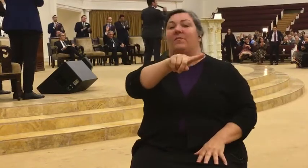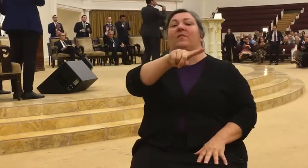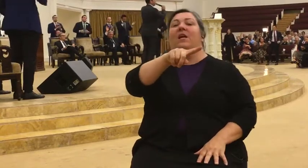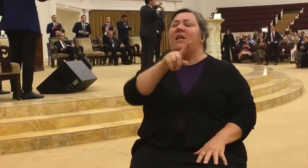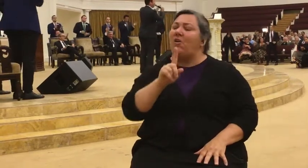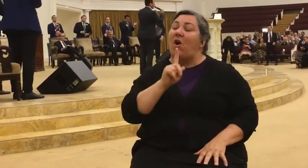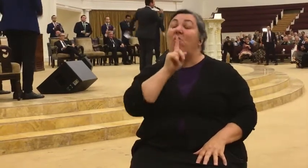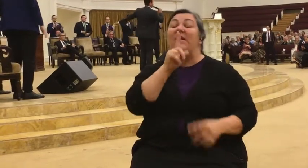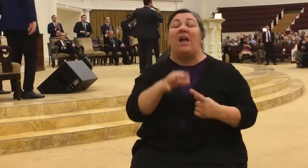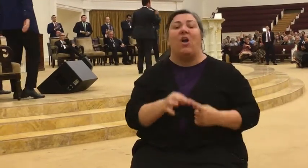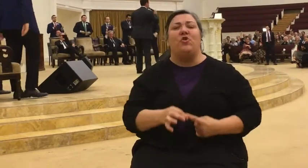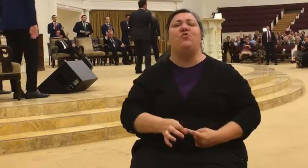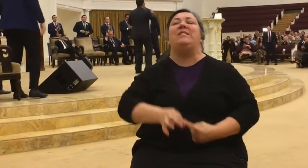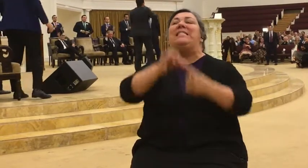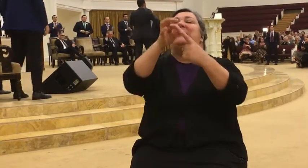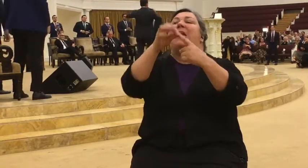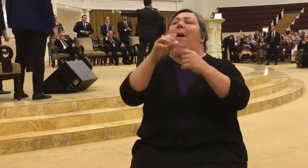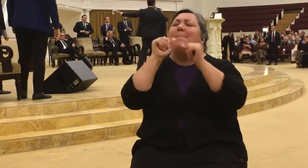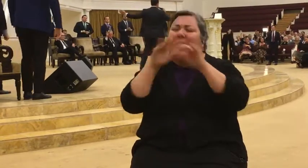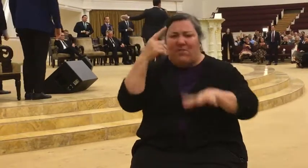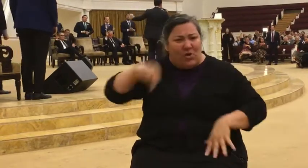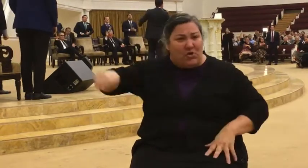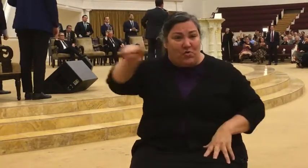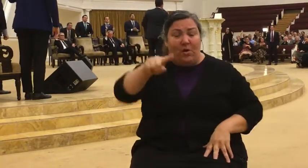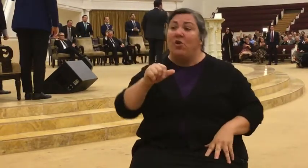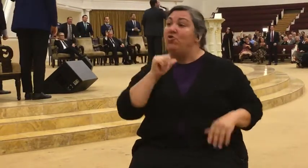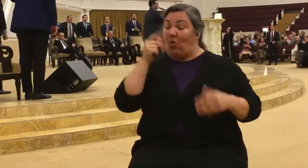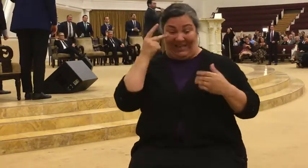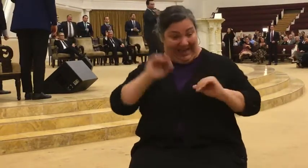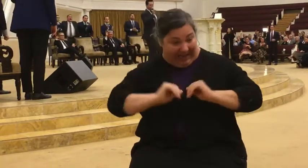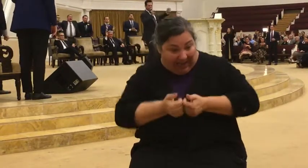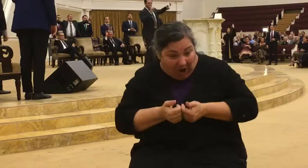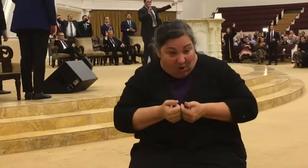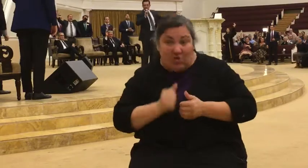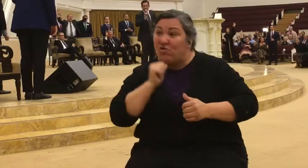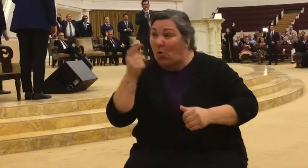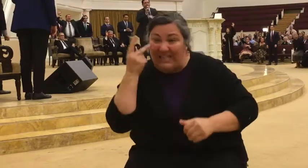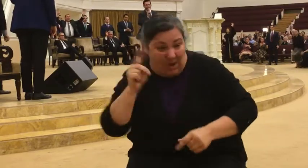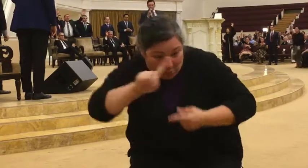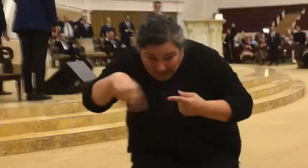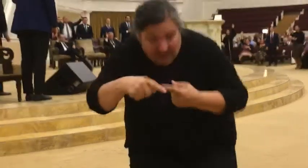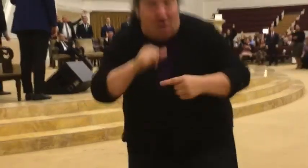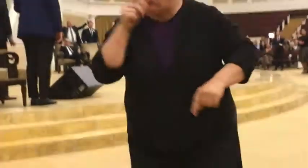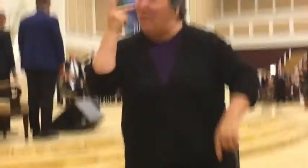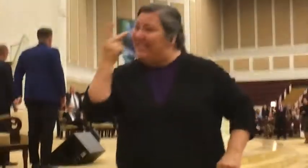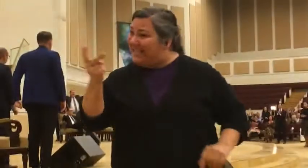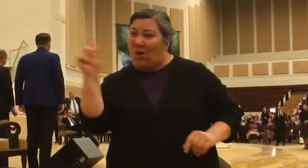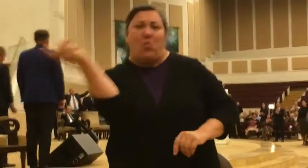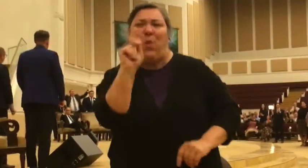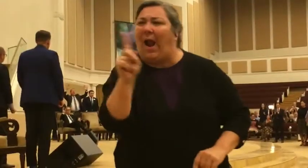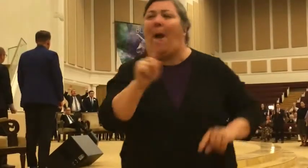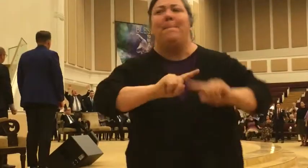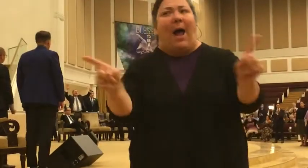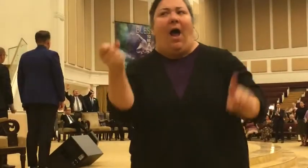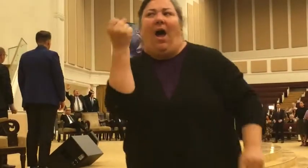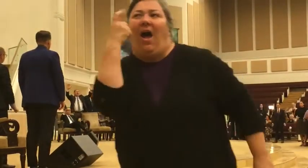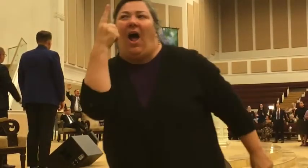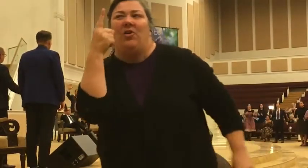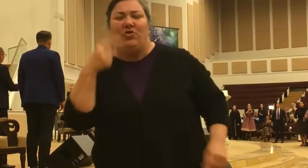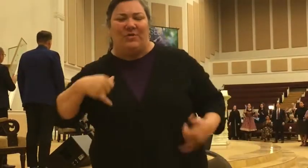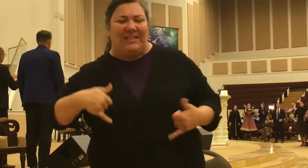There is a unique blessing for you when you don't see how, and you don't see when, and you don't see where, but you